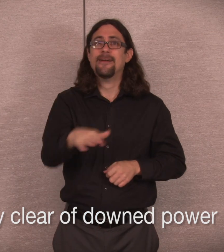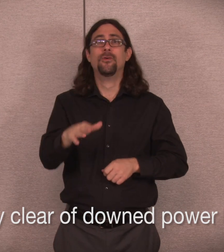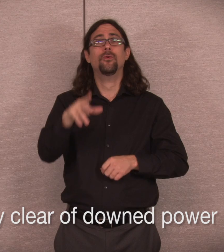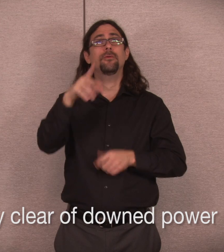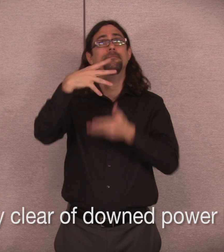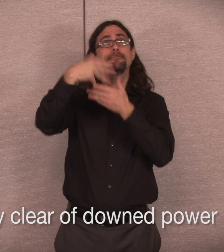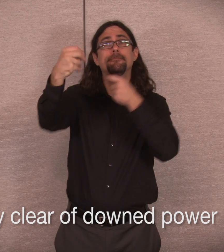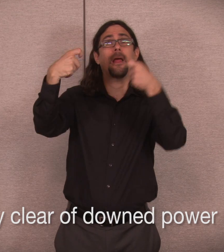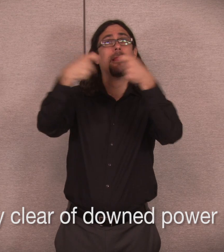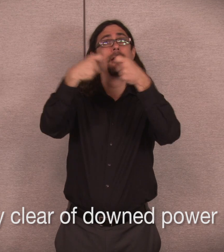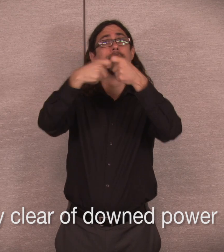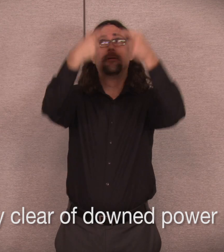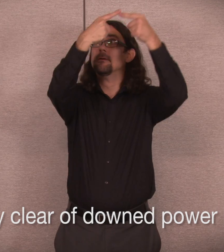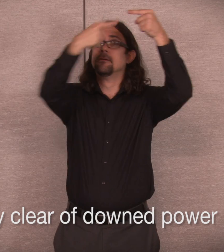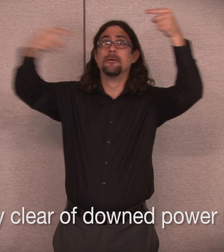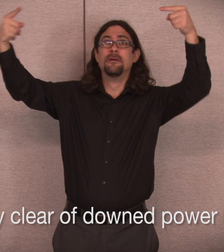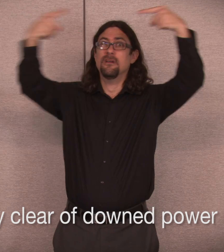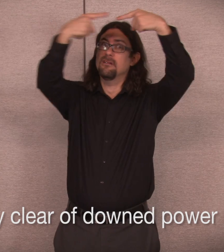Always stay clear of downed power lines.